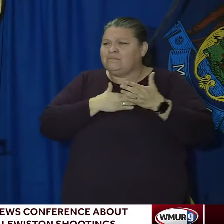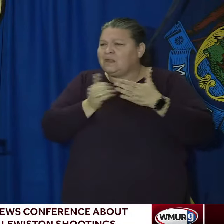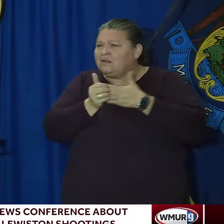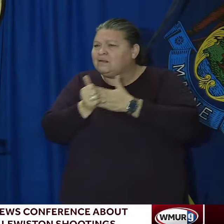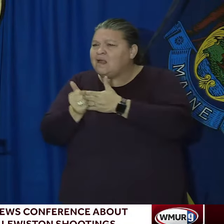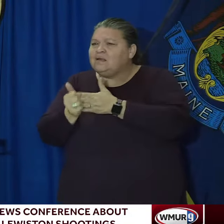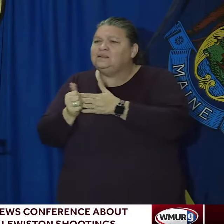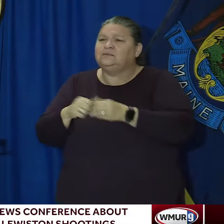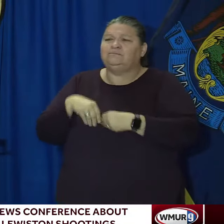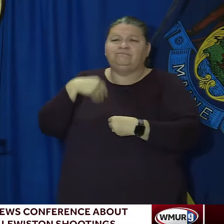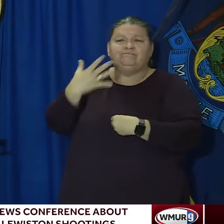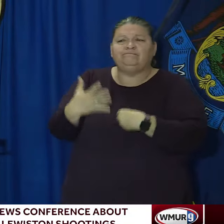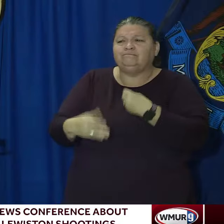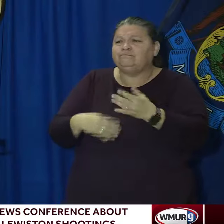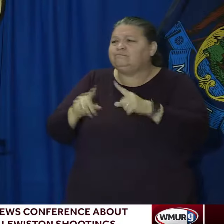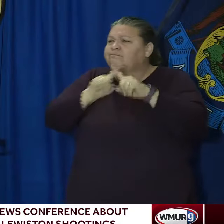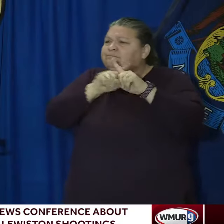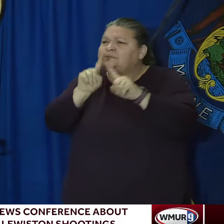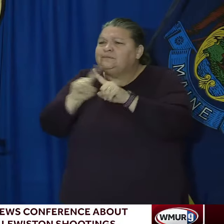and support.